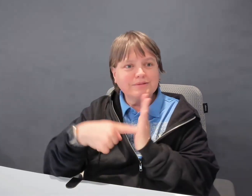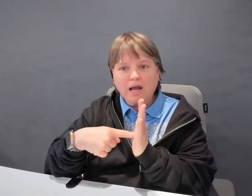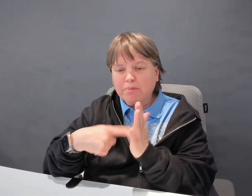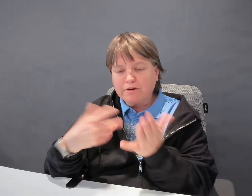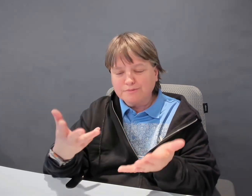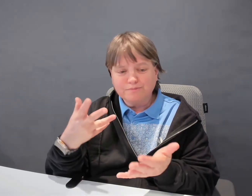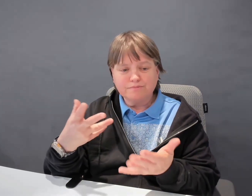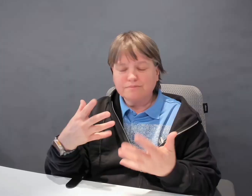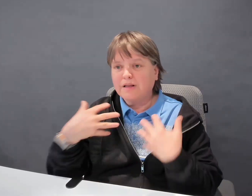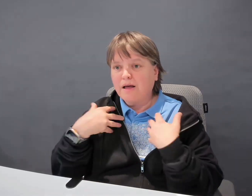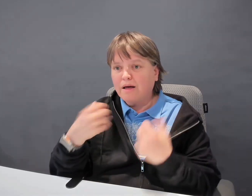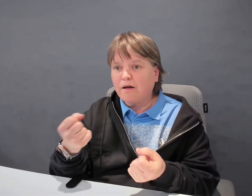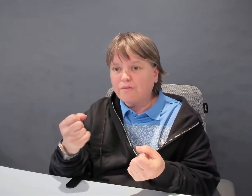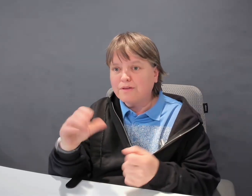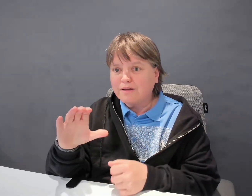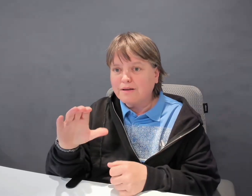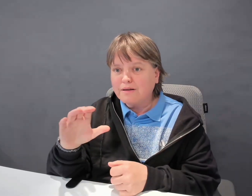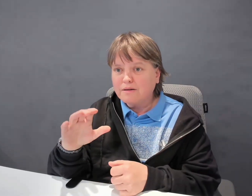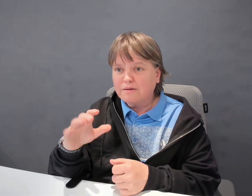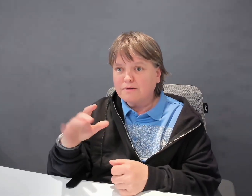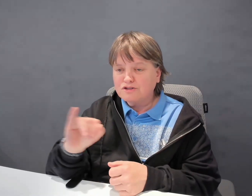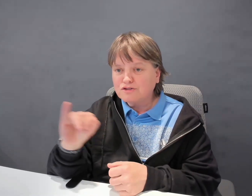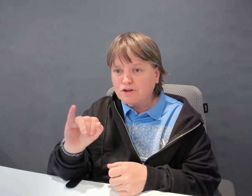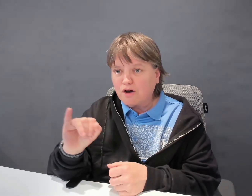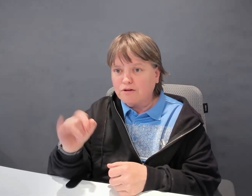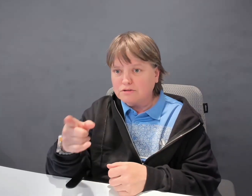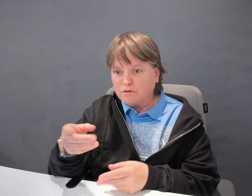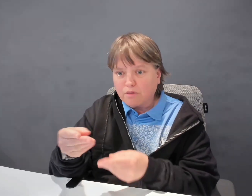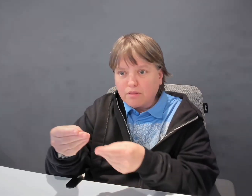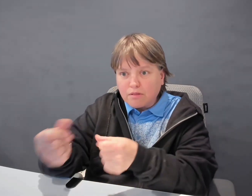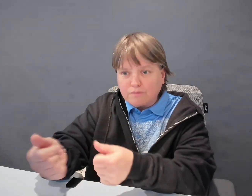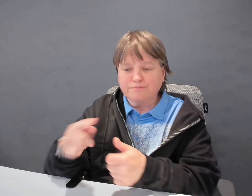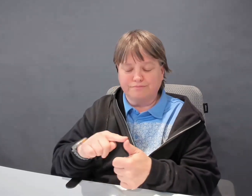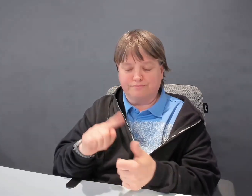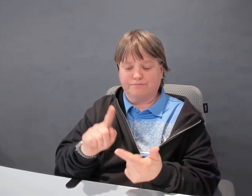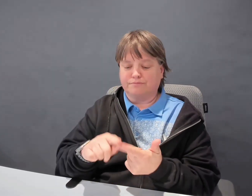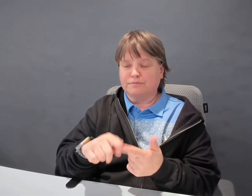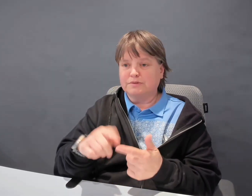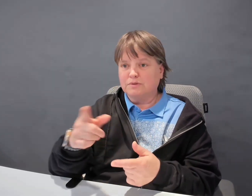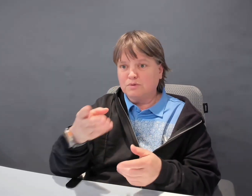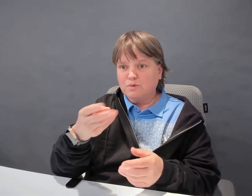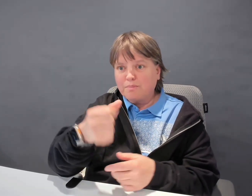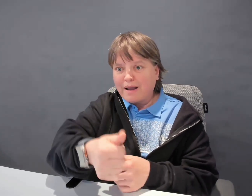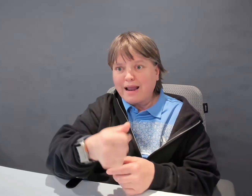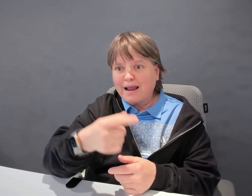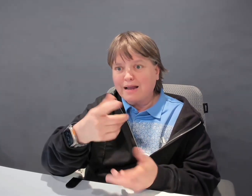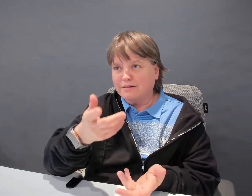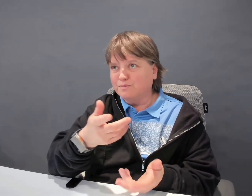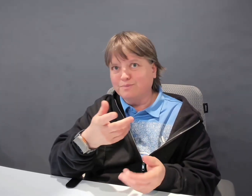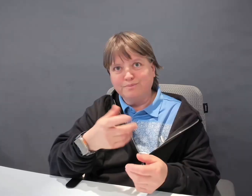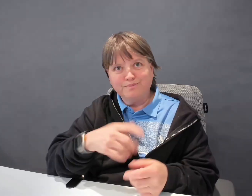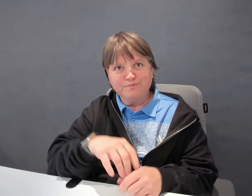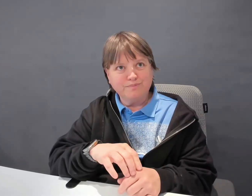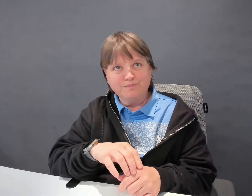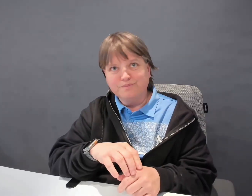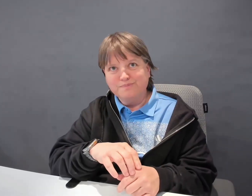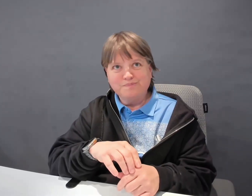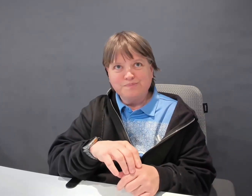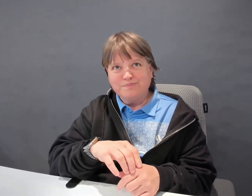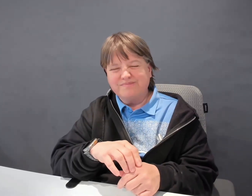Like additionally, for example, some individuals, health insurance, the cost that you'd have for that, or if you're paying